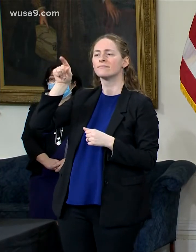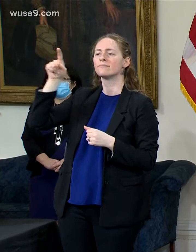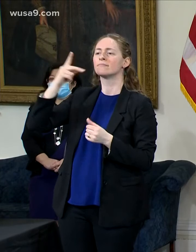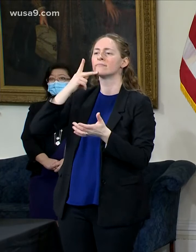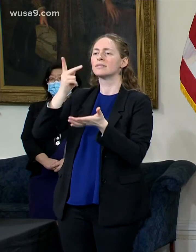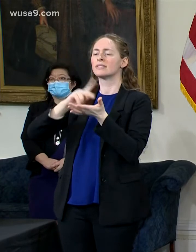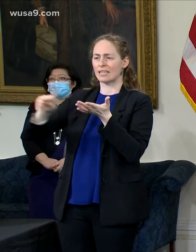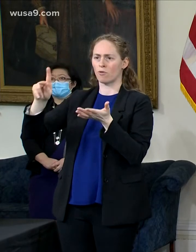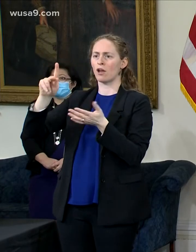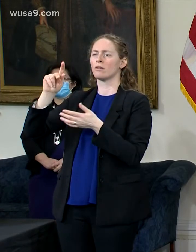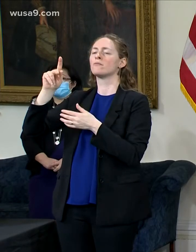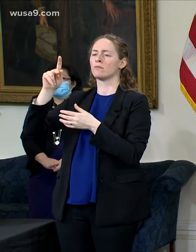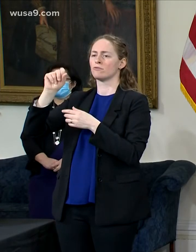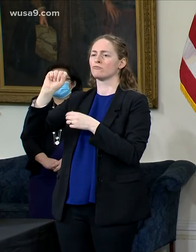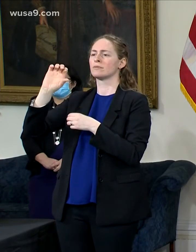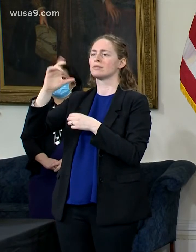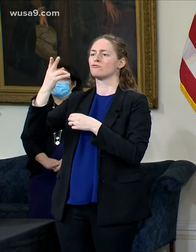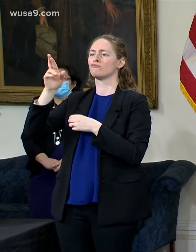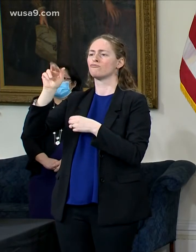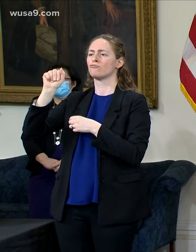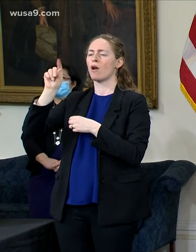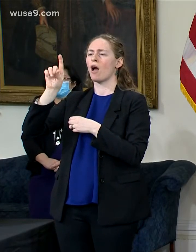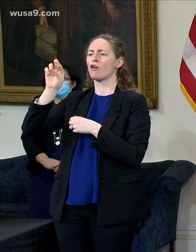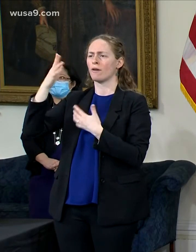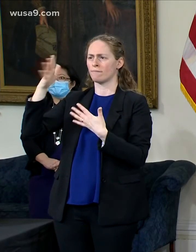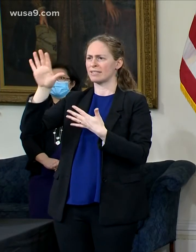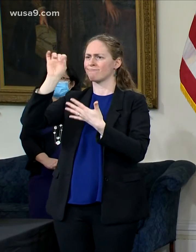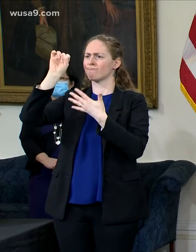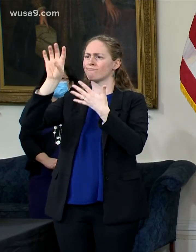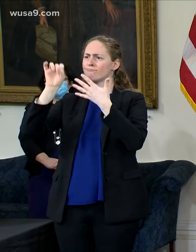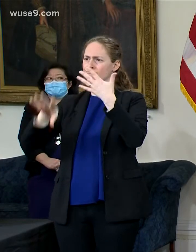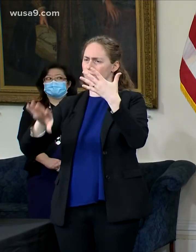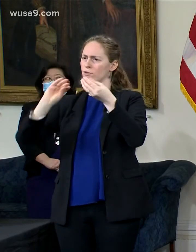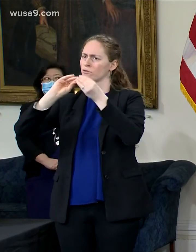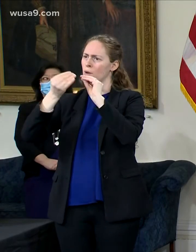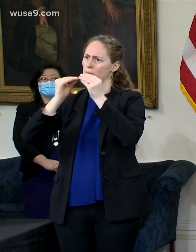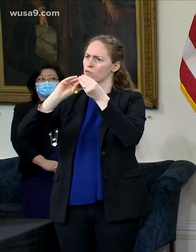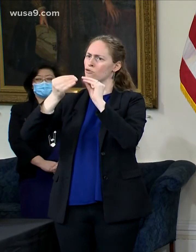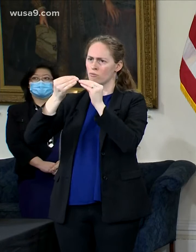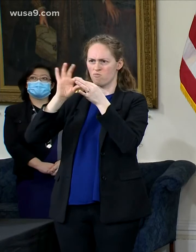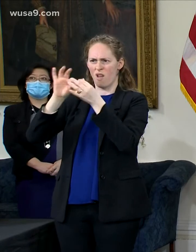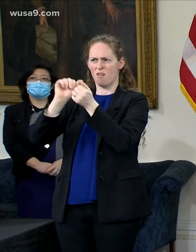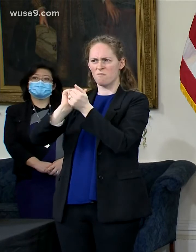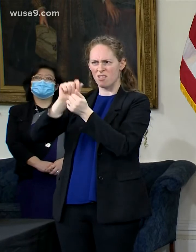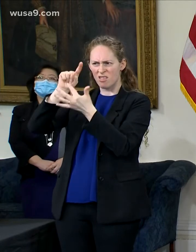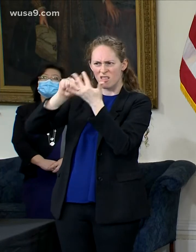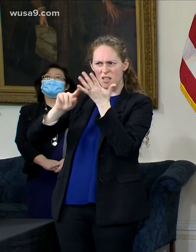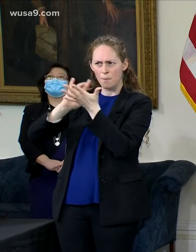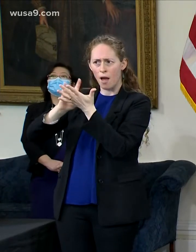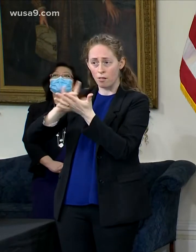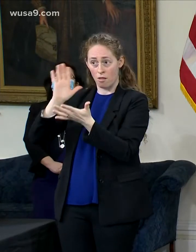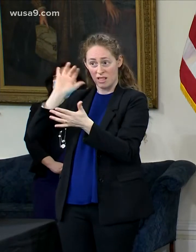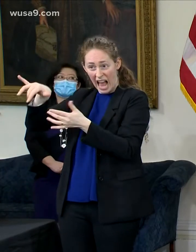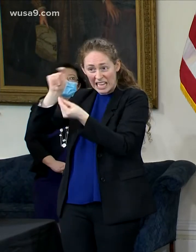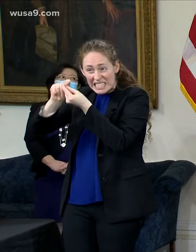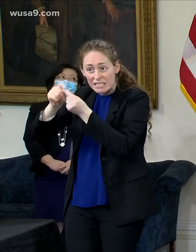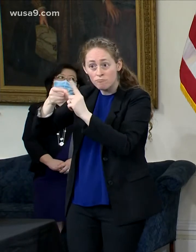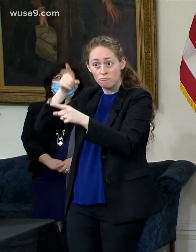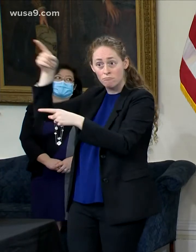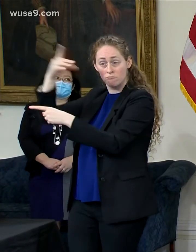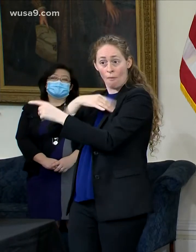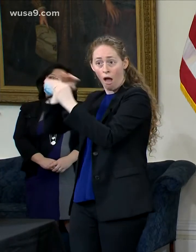and 400,000 doses possibly. Did the White House give you those numbers? And what are we talking about in terms of volume? Yeah, so